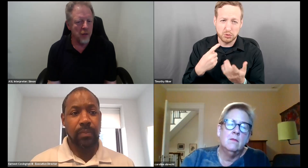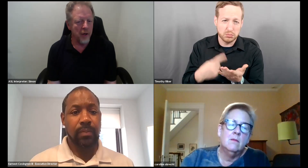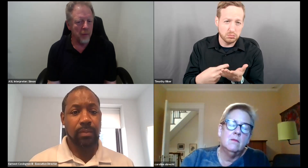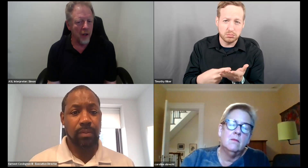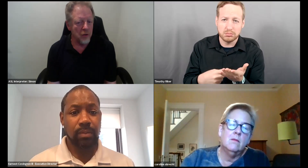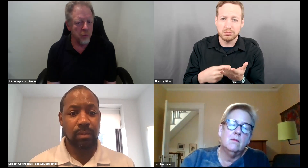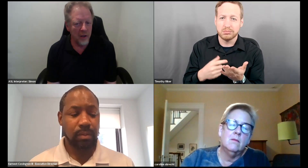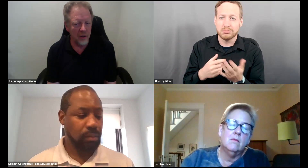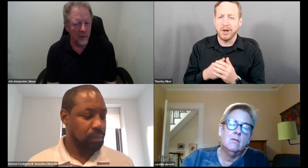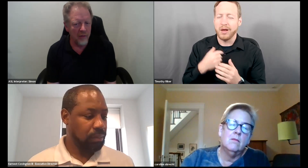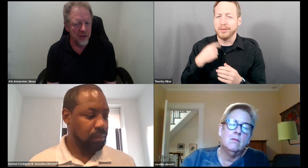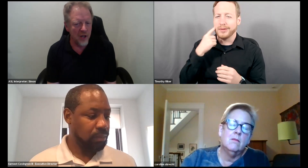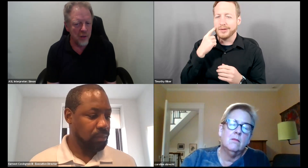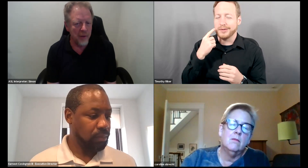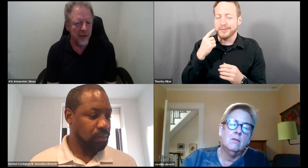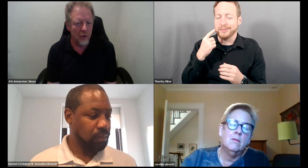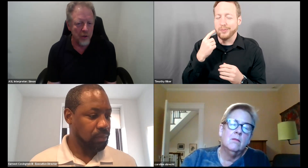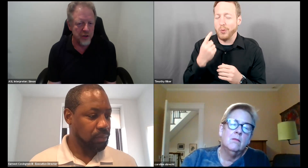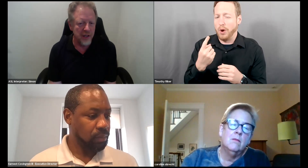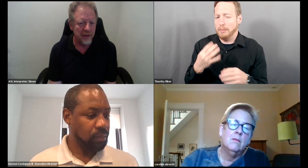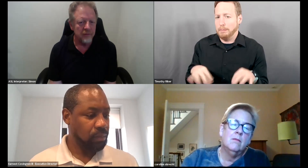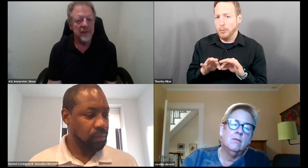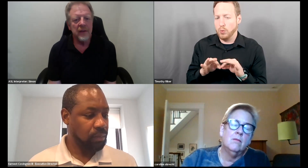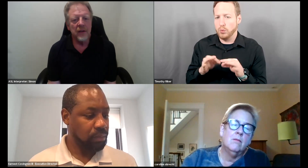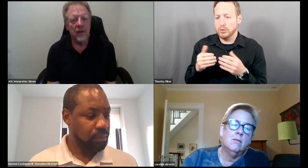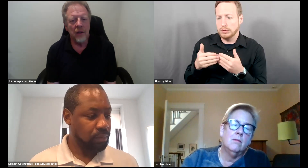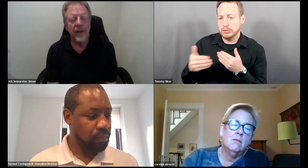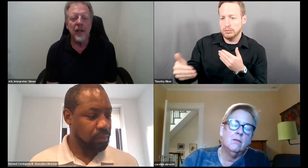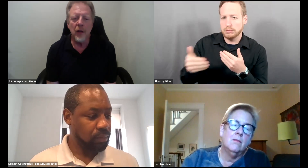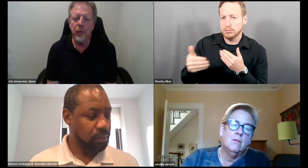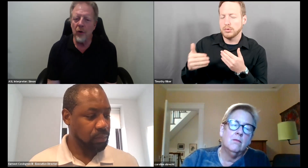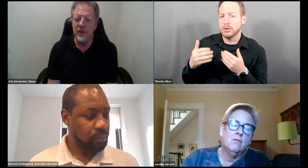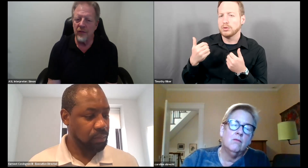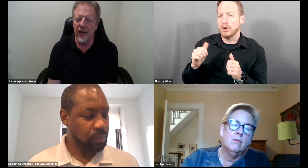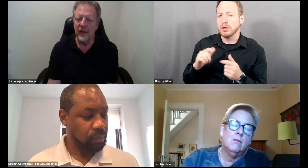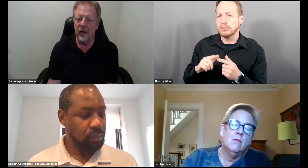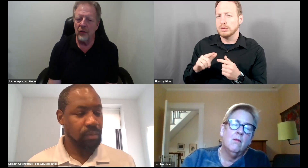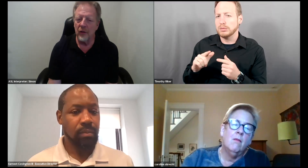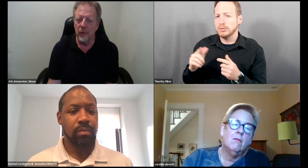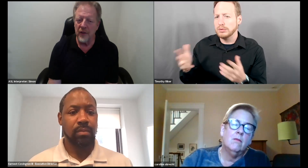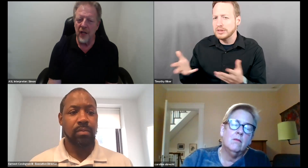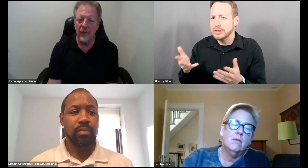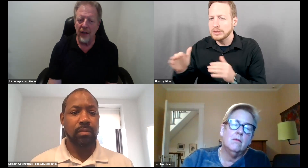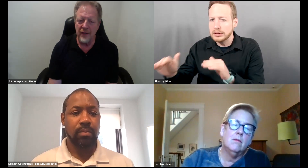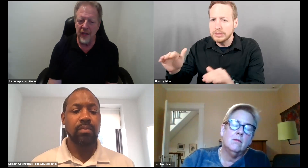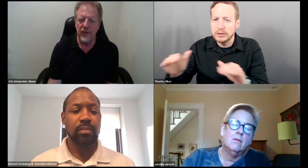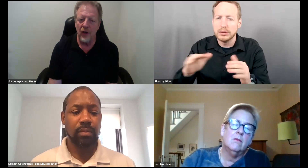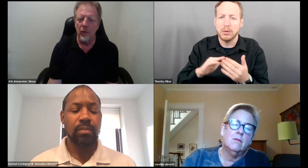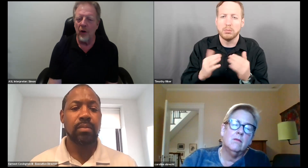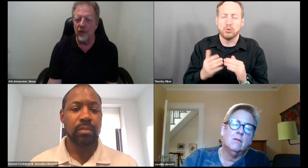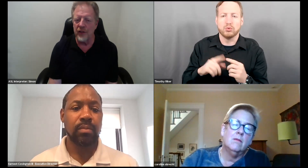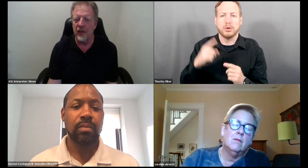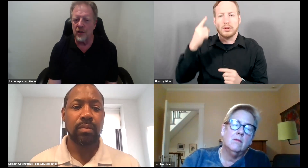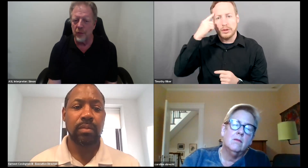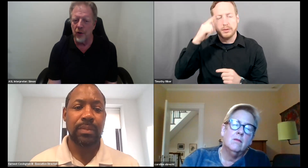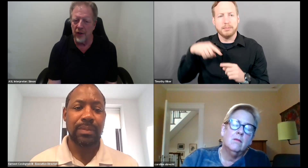Does anybody among us want to, you know, have a discussion about that or question that? I think the importance of that, you know, with the timeline that's left, you know, we